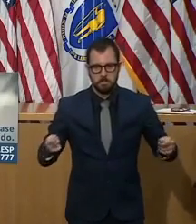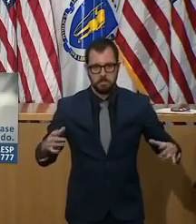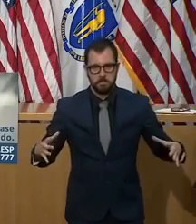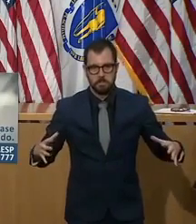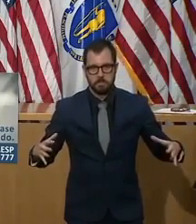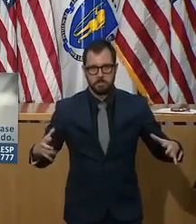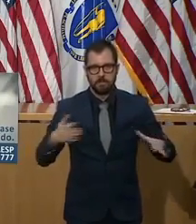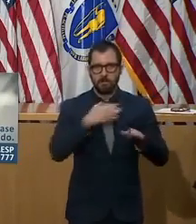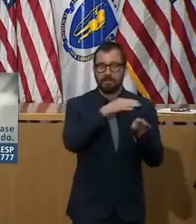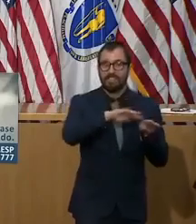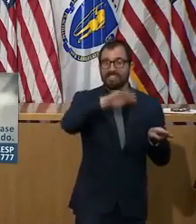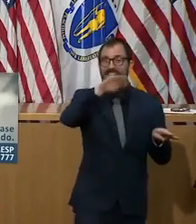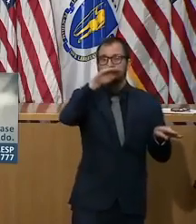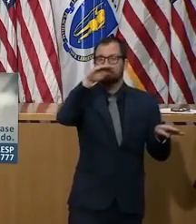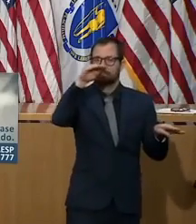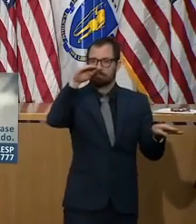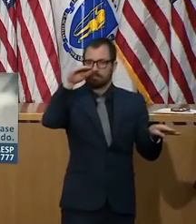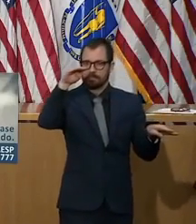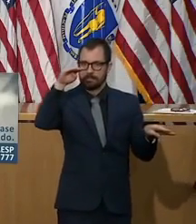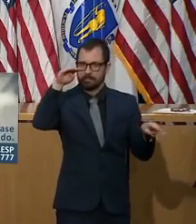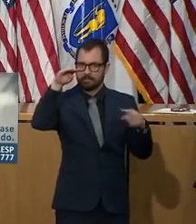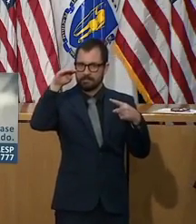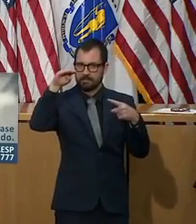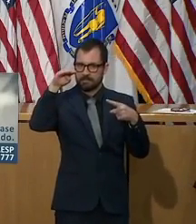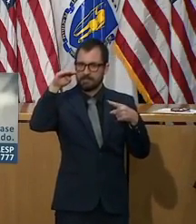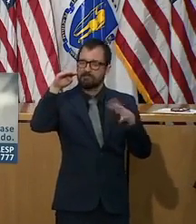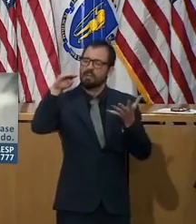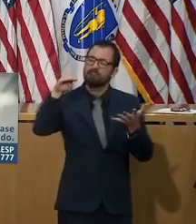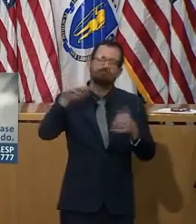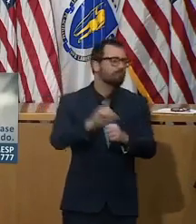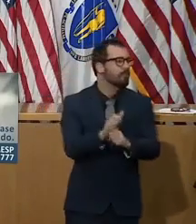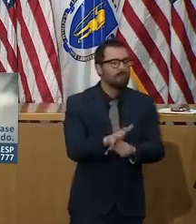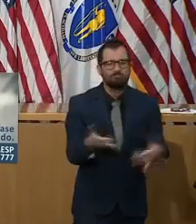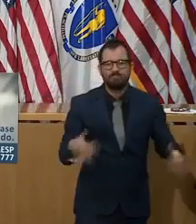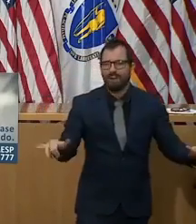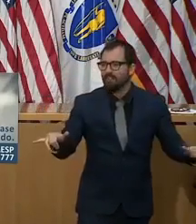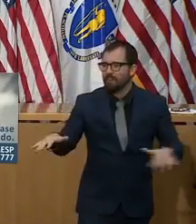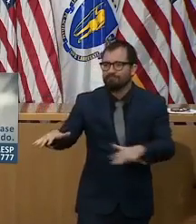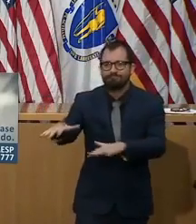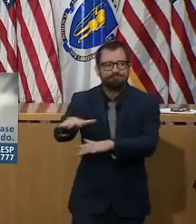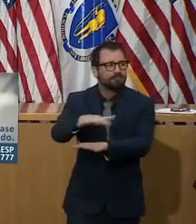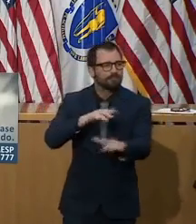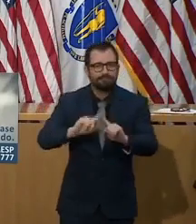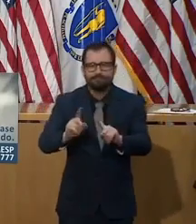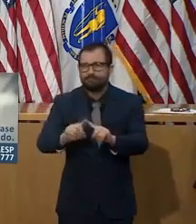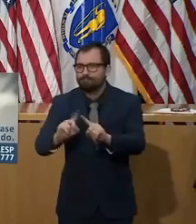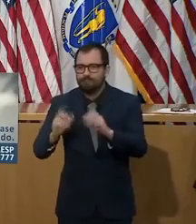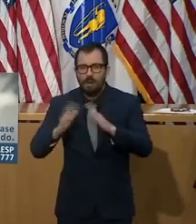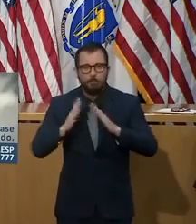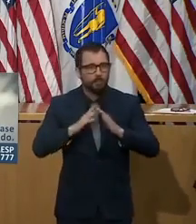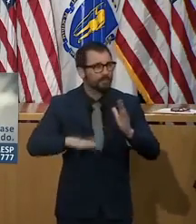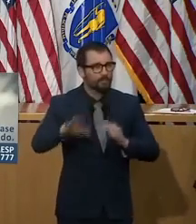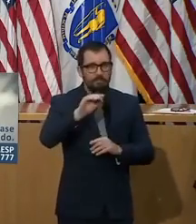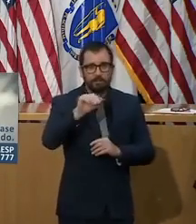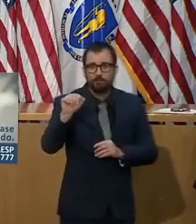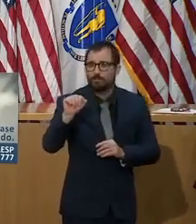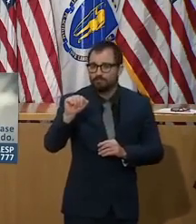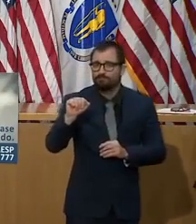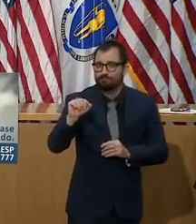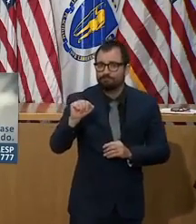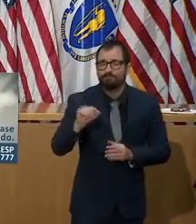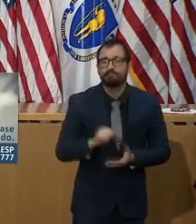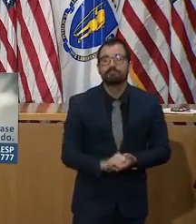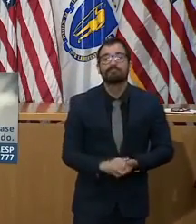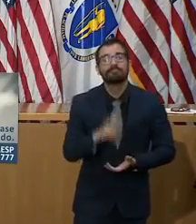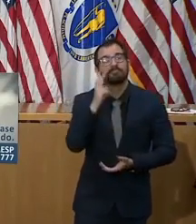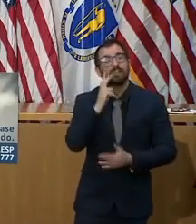communities. Our overall hospitalization rates for COVID-19 patients have not dropped. They